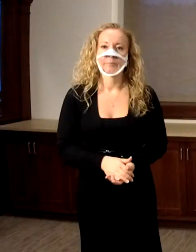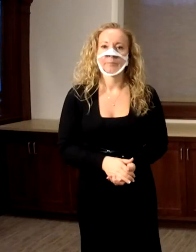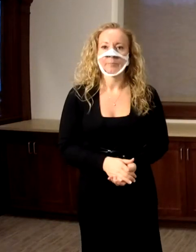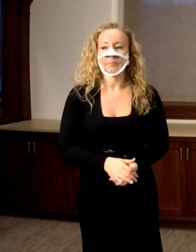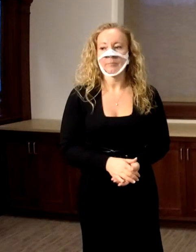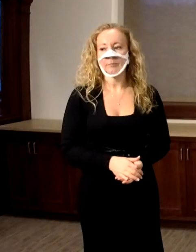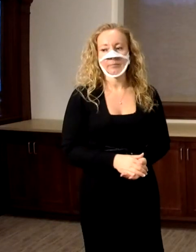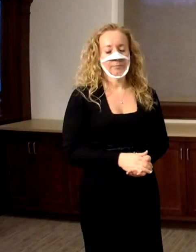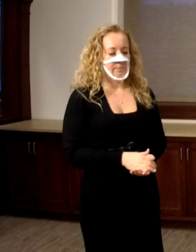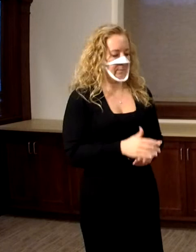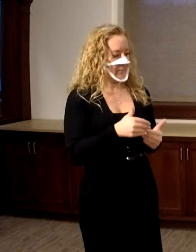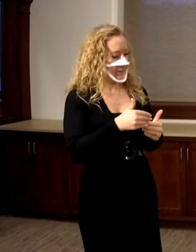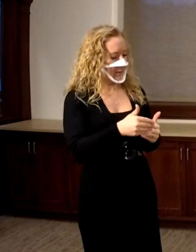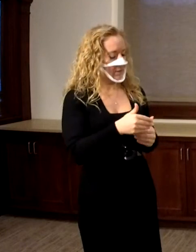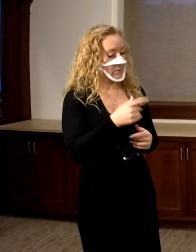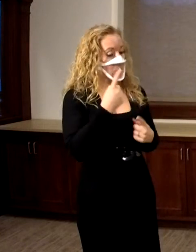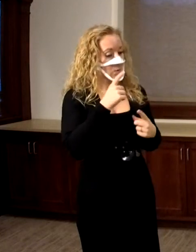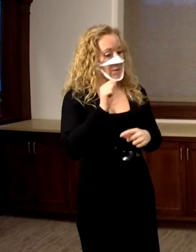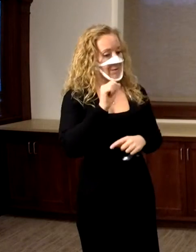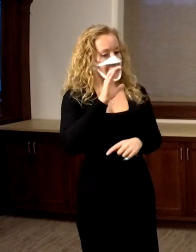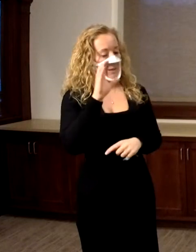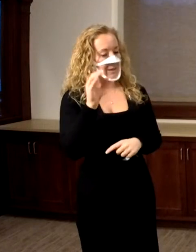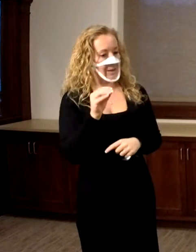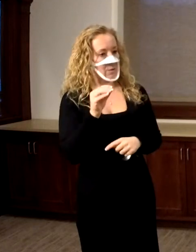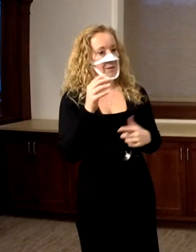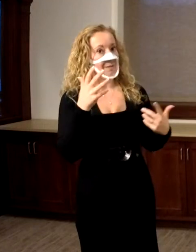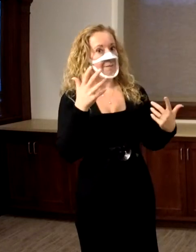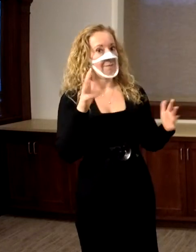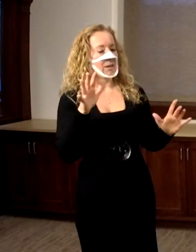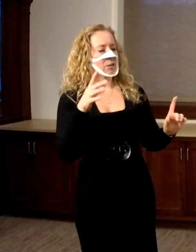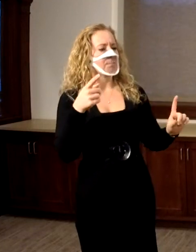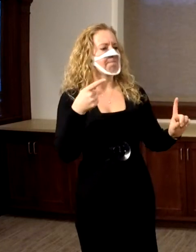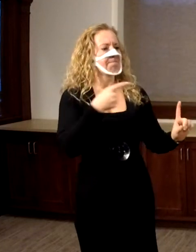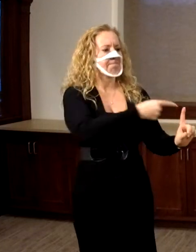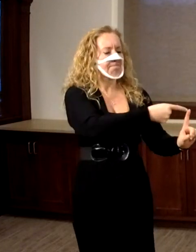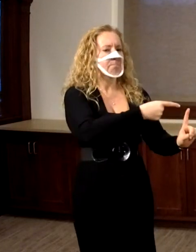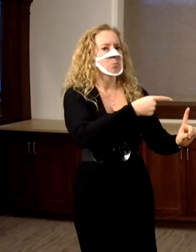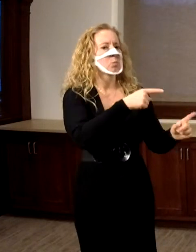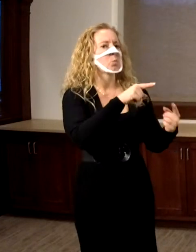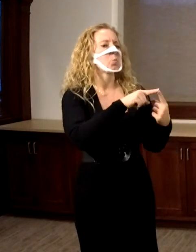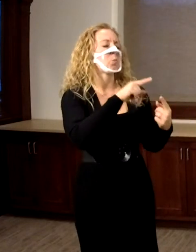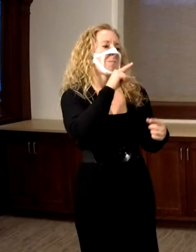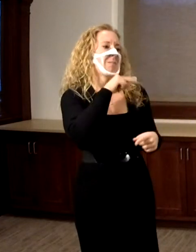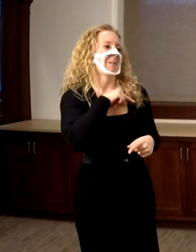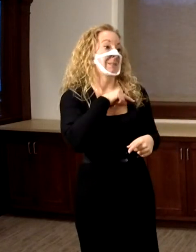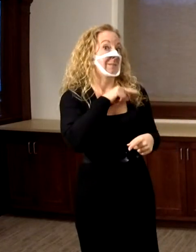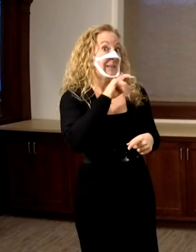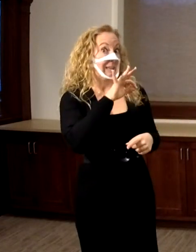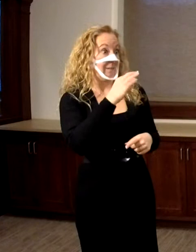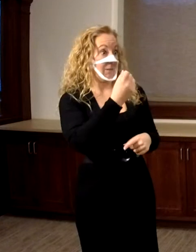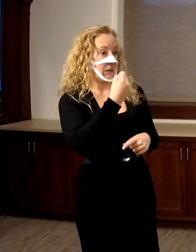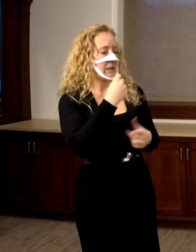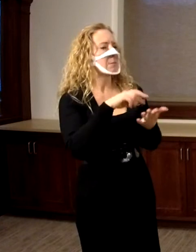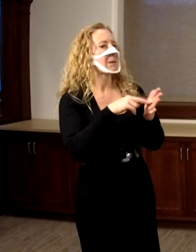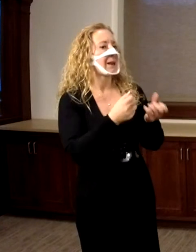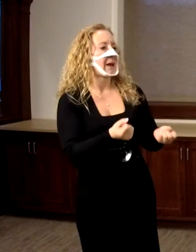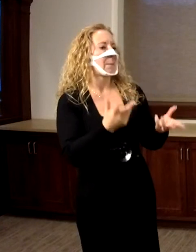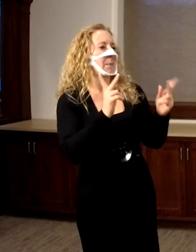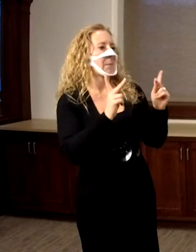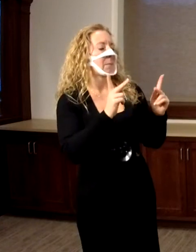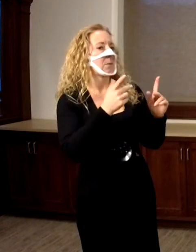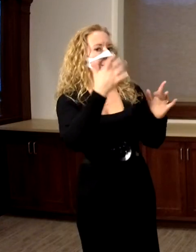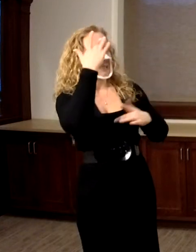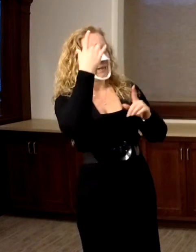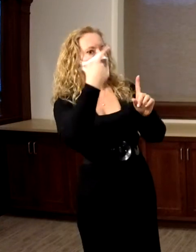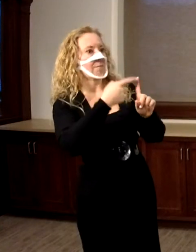This next question is, has the county traced specific cases to Thanksgiving? And if so, can you tell us how many? I don't have the